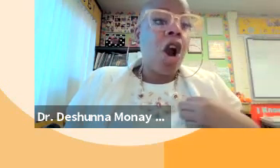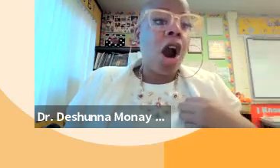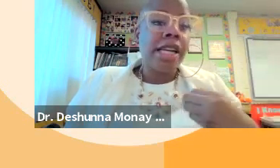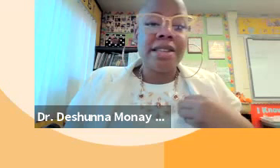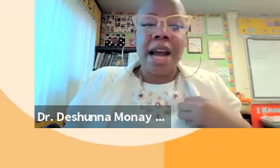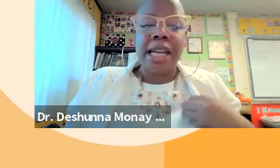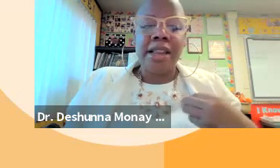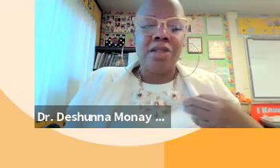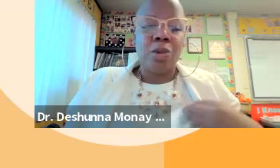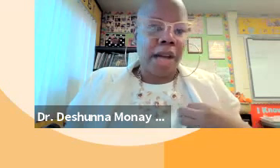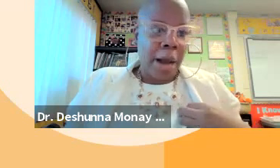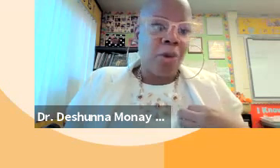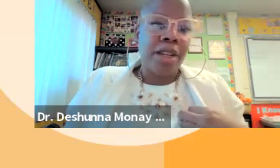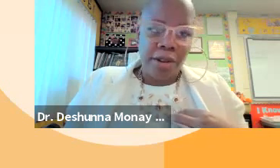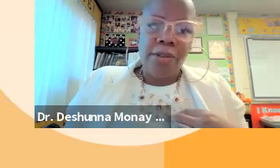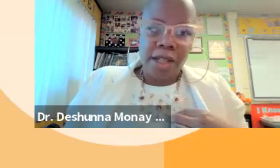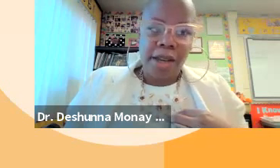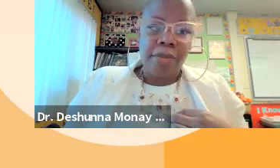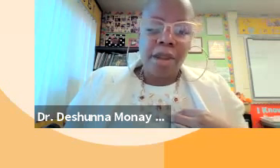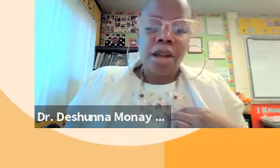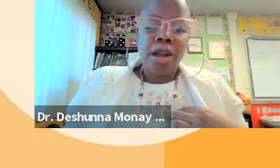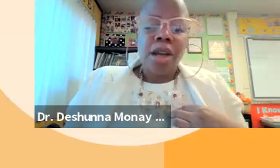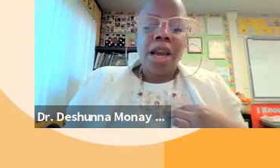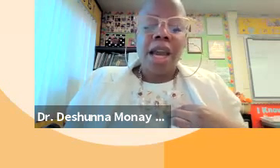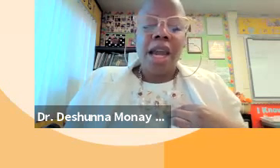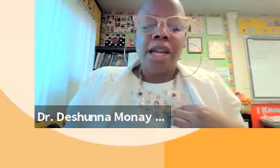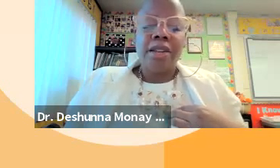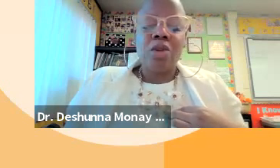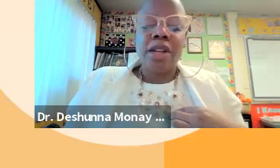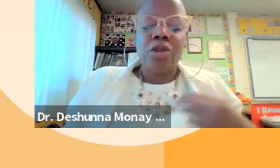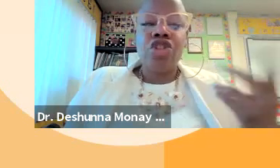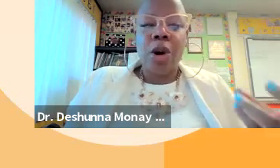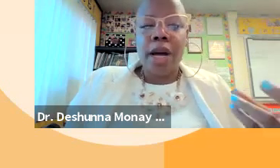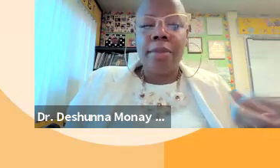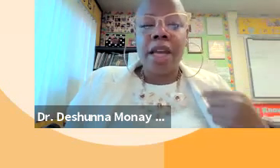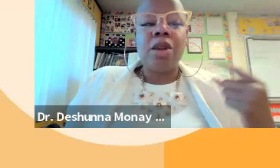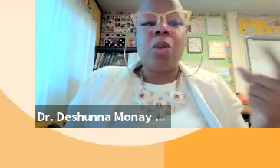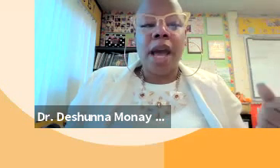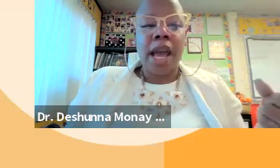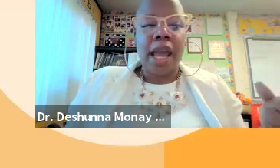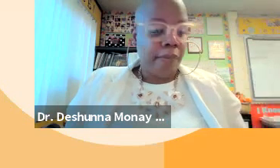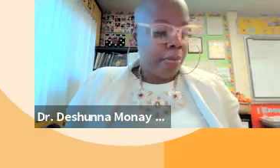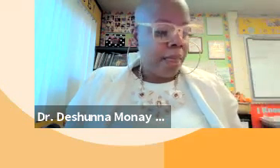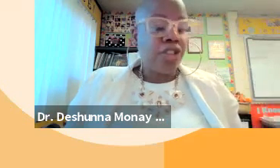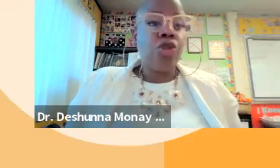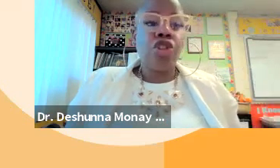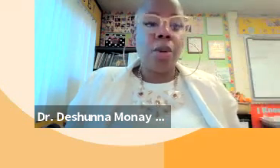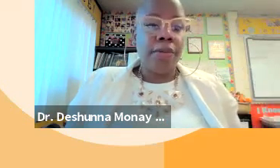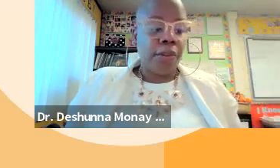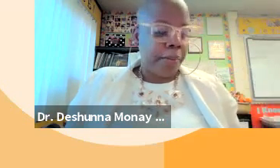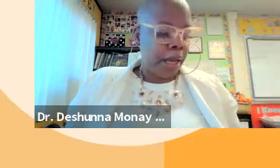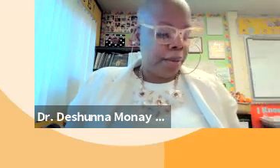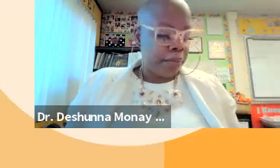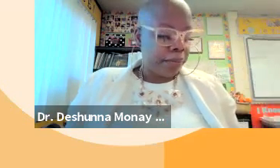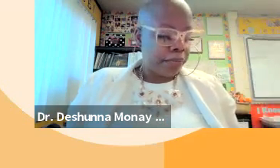If your heart is not in this work, I'm going to feel it. And it's going to show up in the way that you show